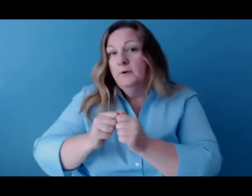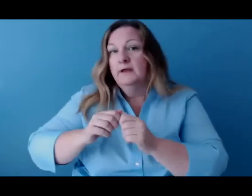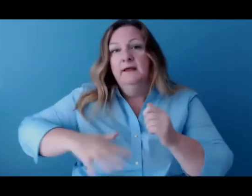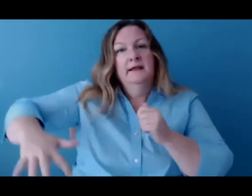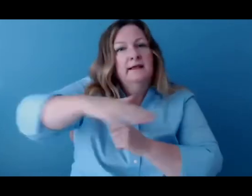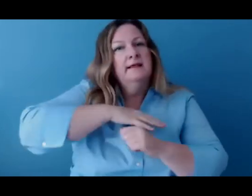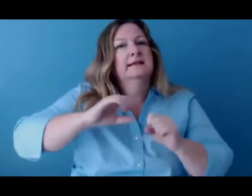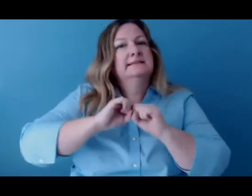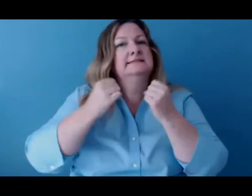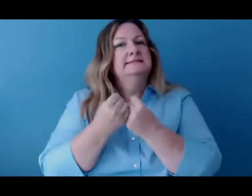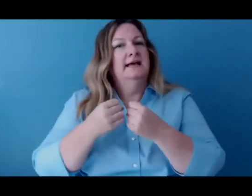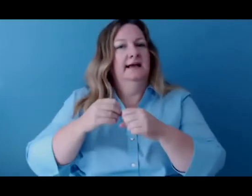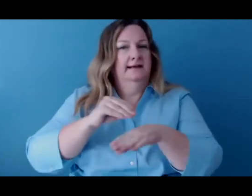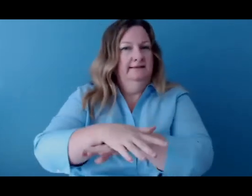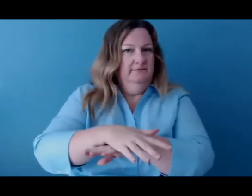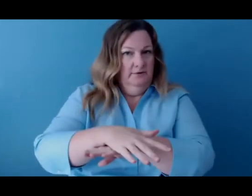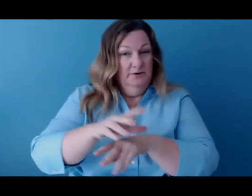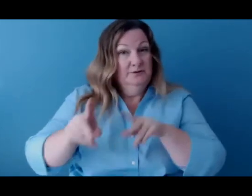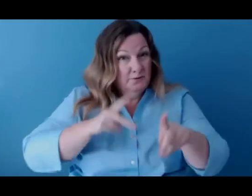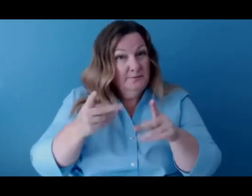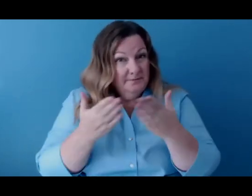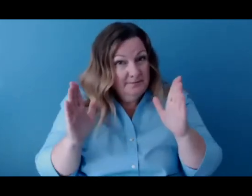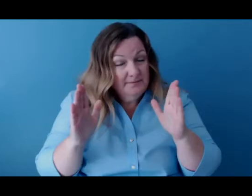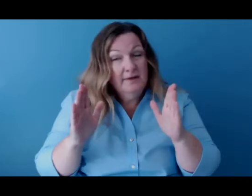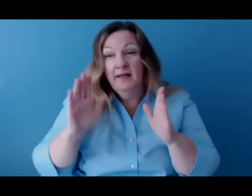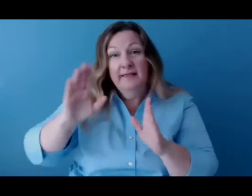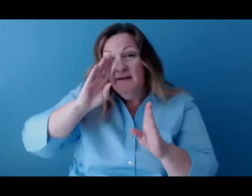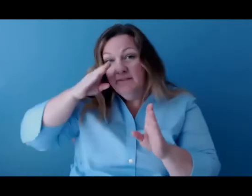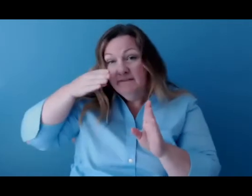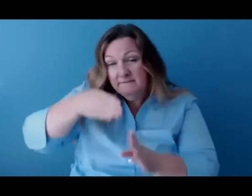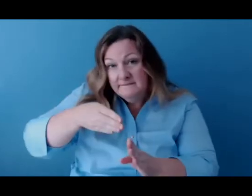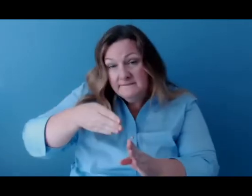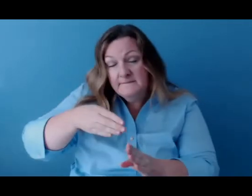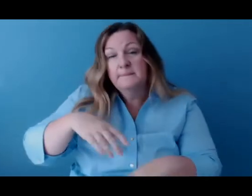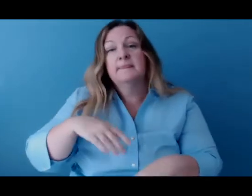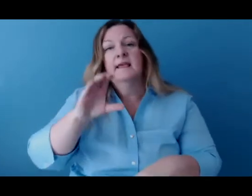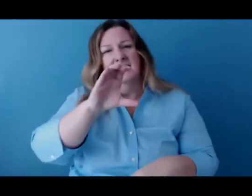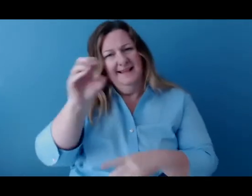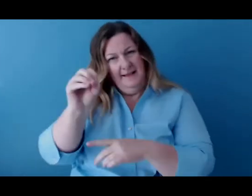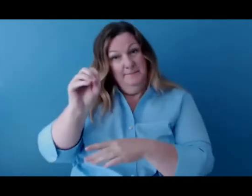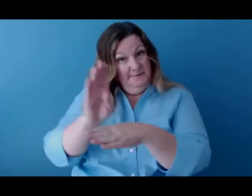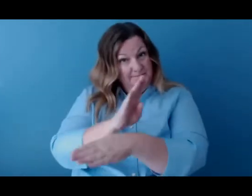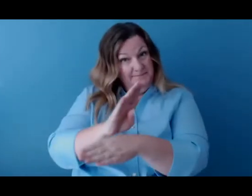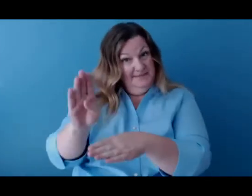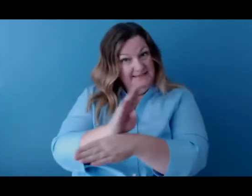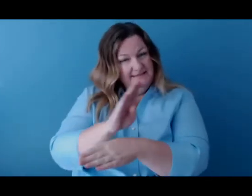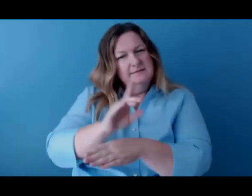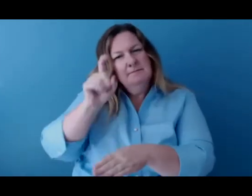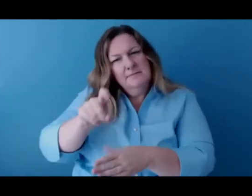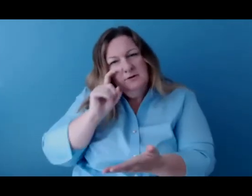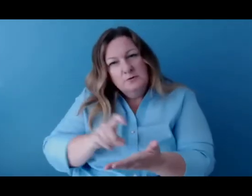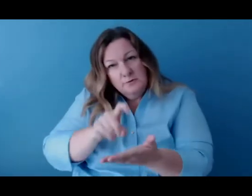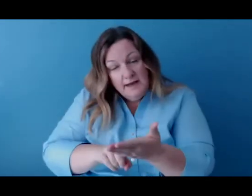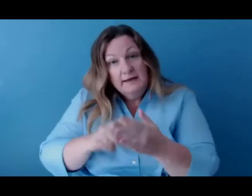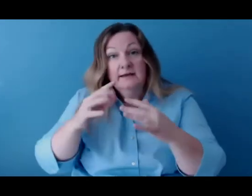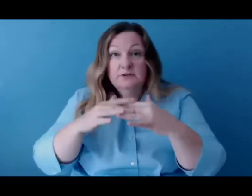is a practice area called social impact, and the whole focus is for companies to recognize that diversity and inclusion